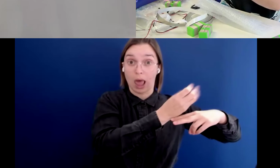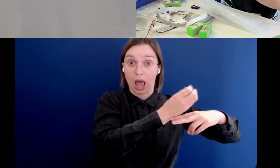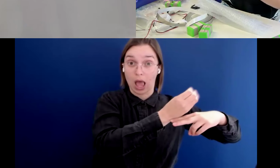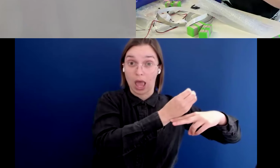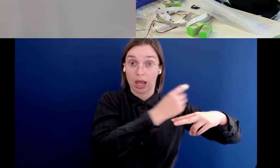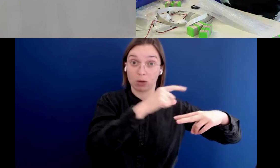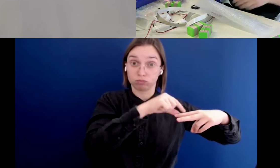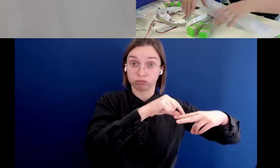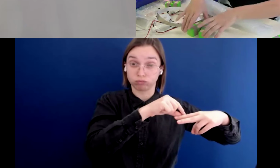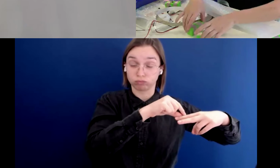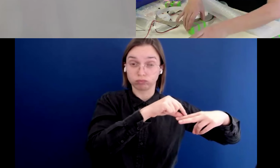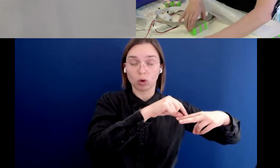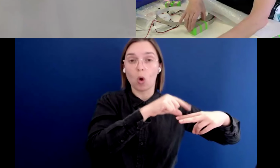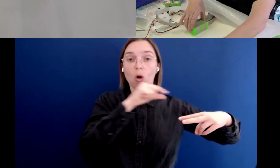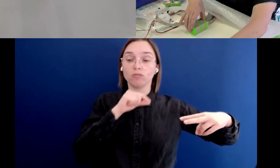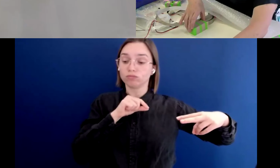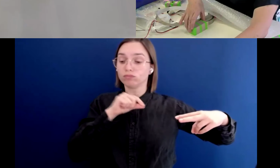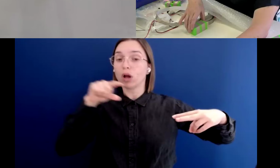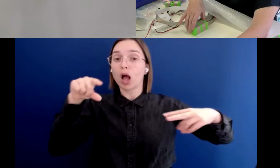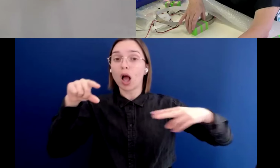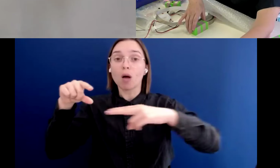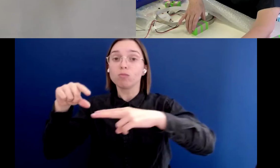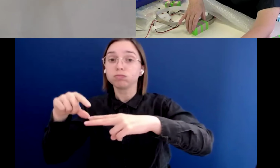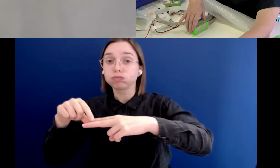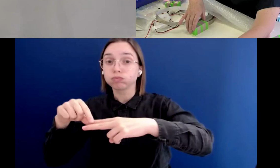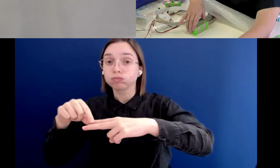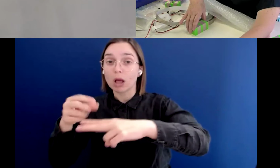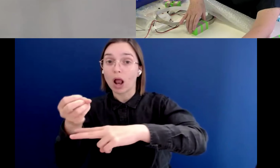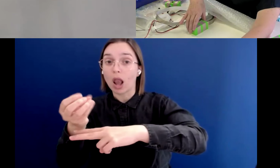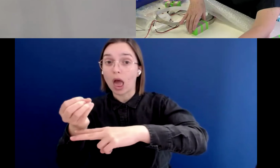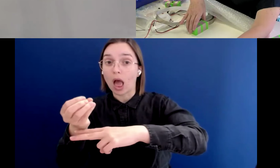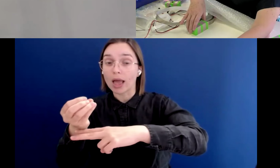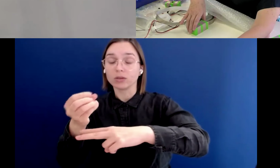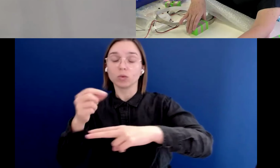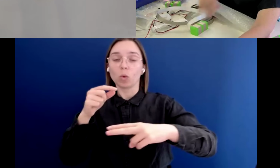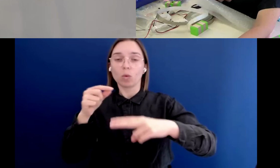You can also have different things that got put down or picked up.